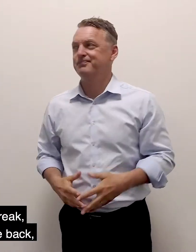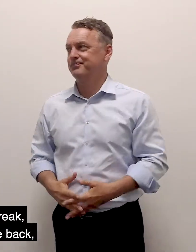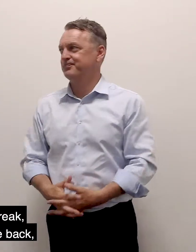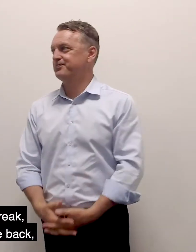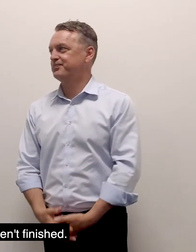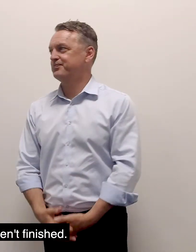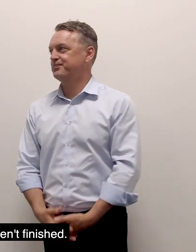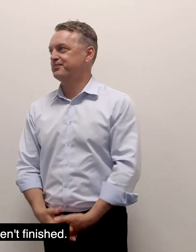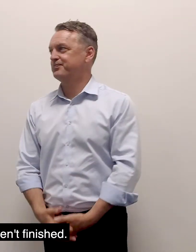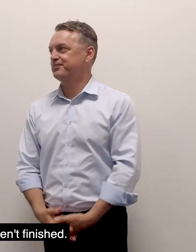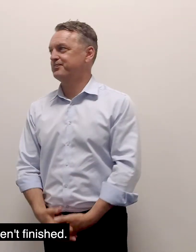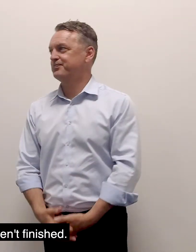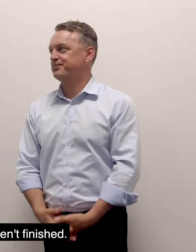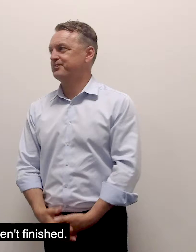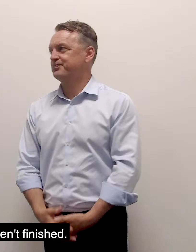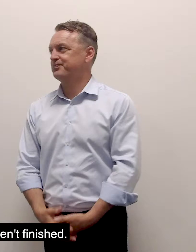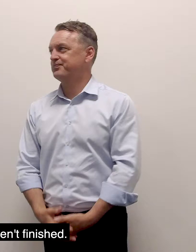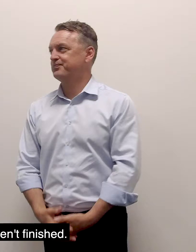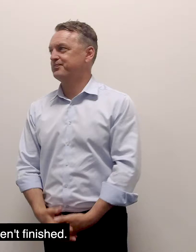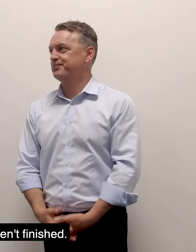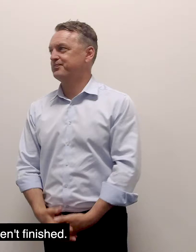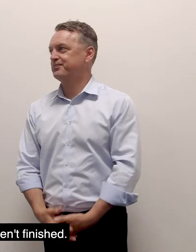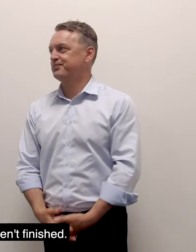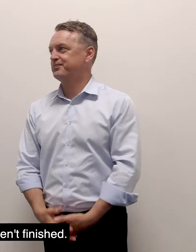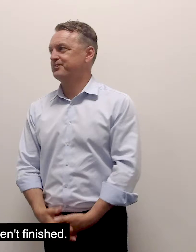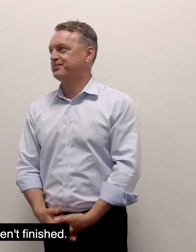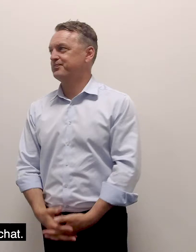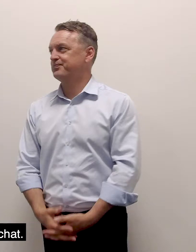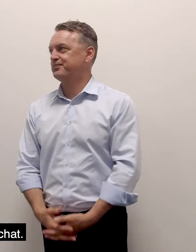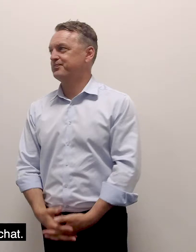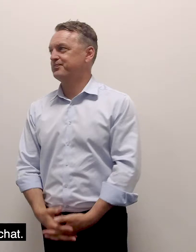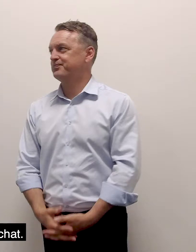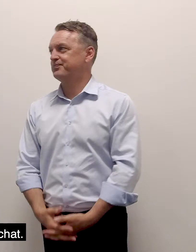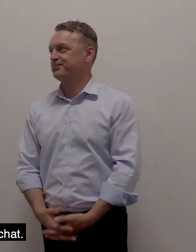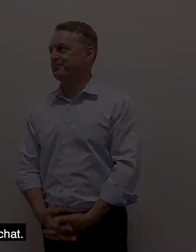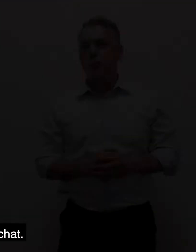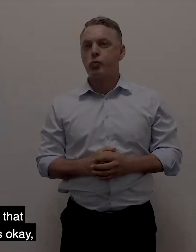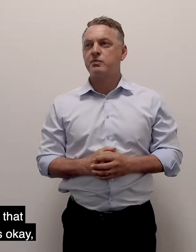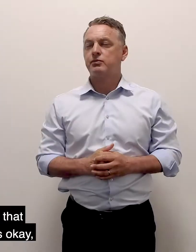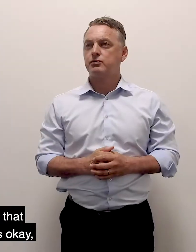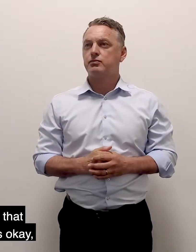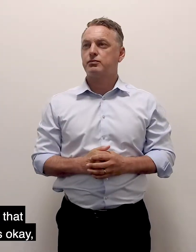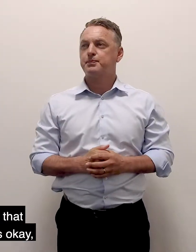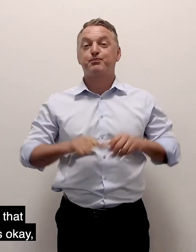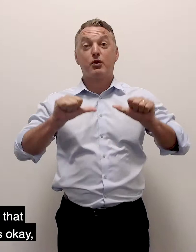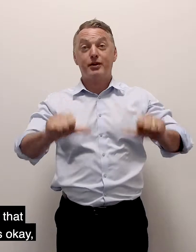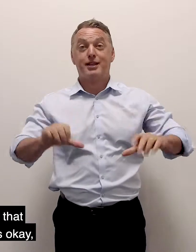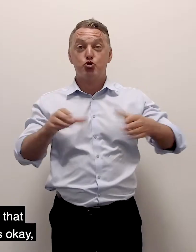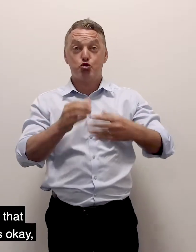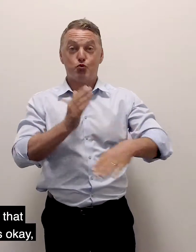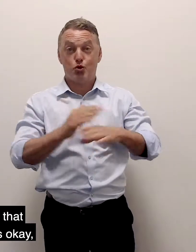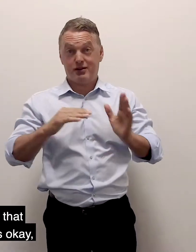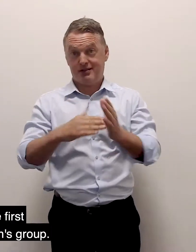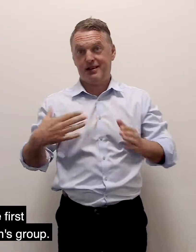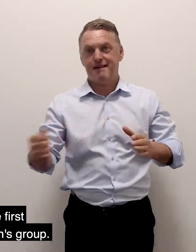we'll come back and resume this if we haven't finished. So yeah, have a chat. So we'll just pass that around,